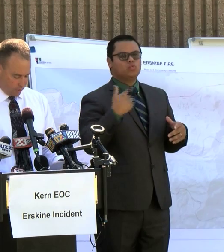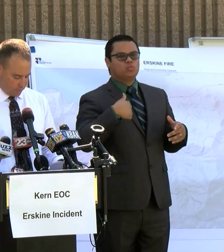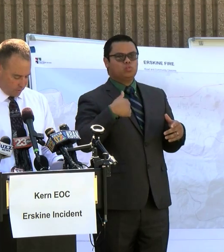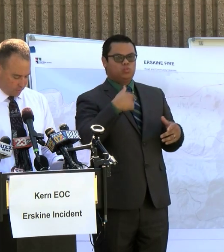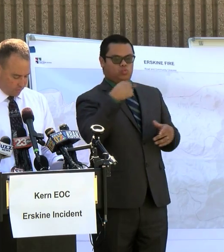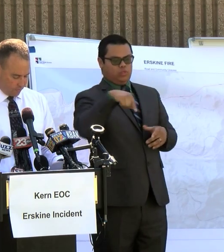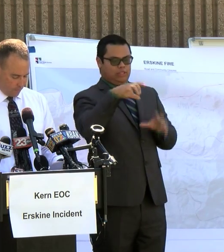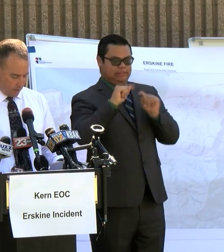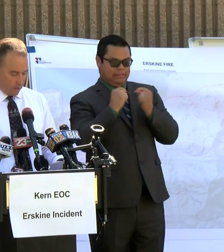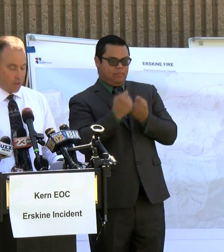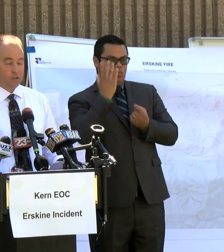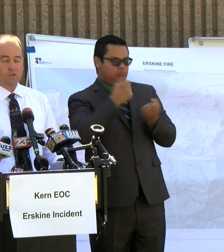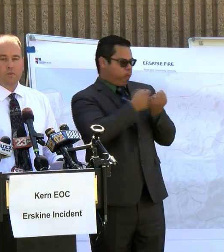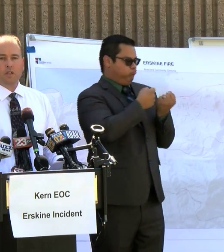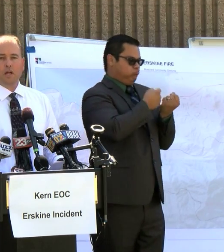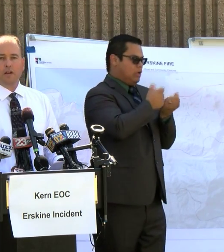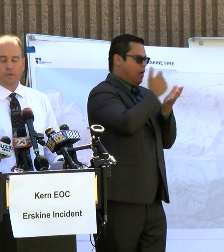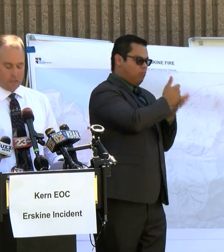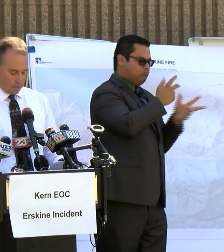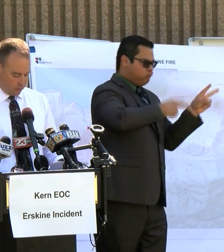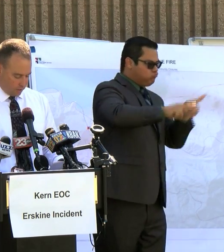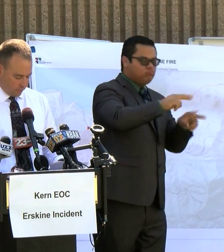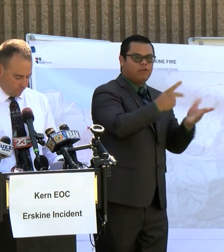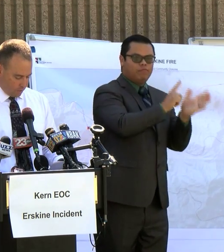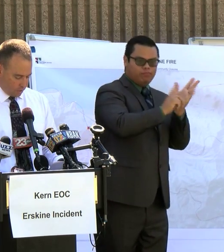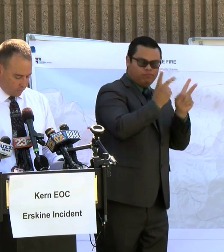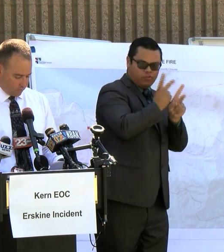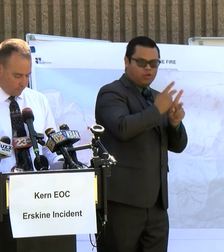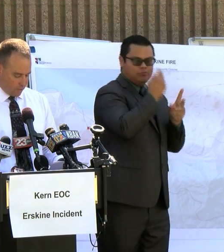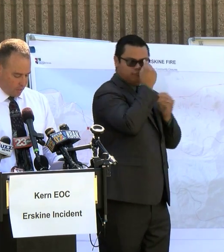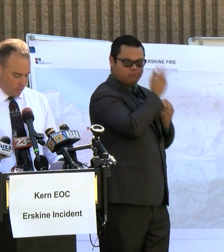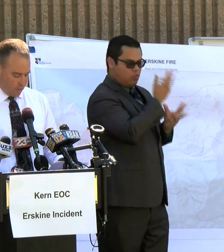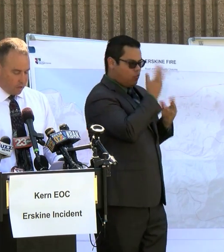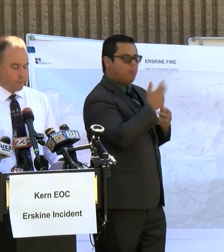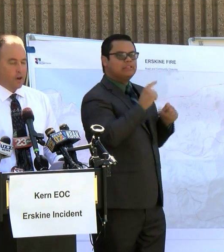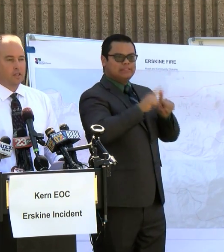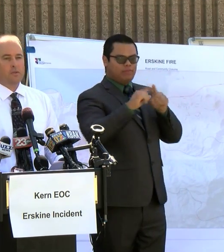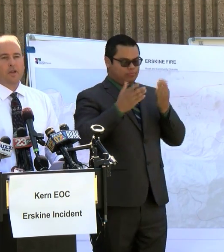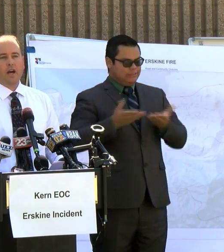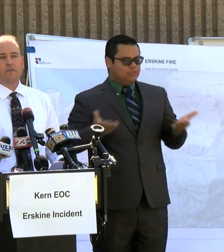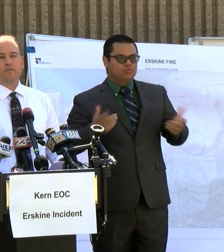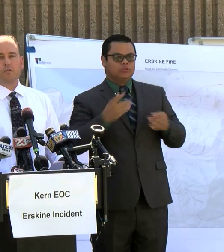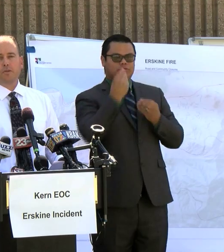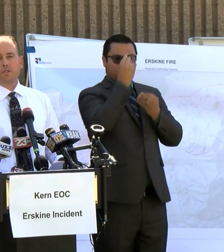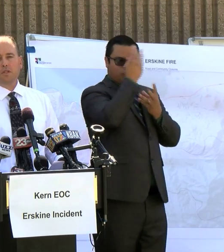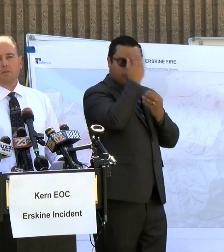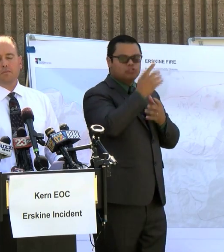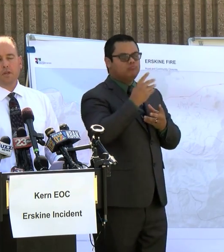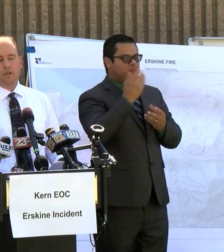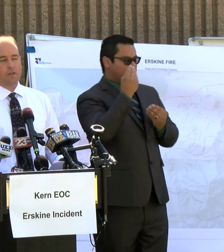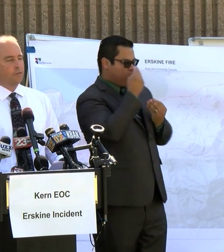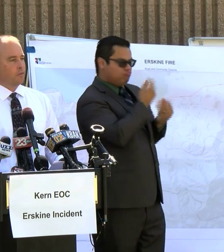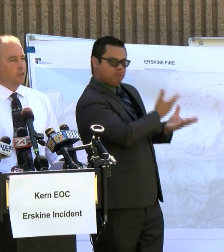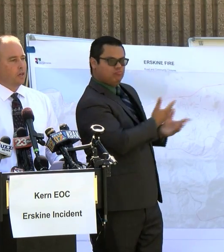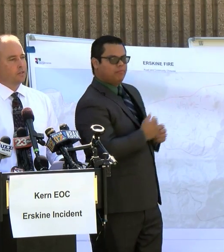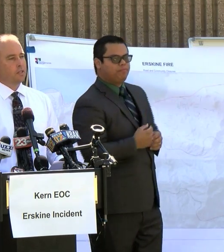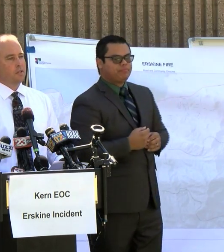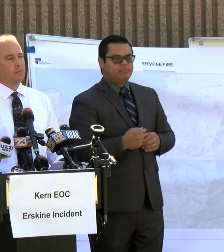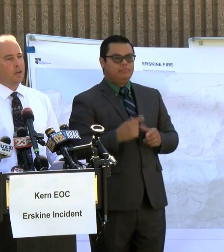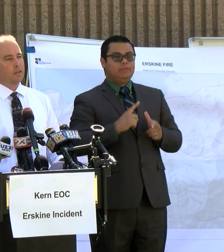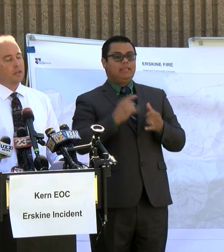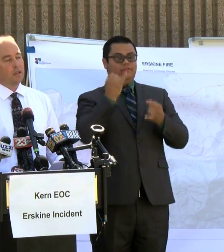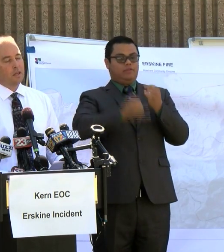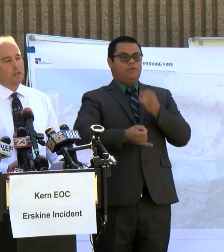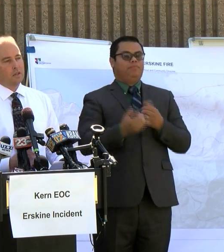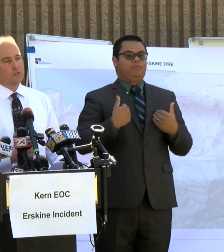transition process and distributing a lot of material and information. And finally, we have a 4th team, an environmental health